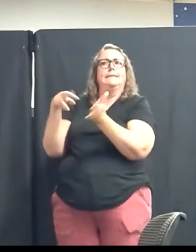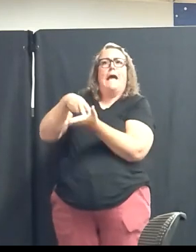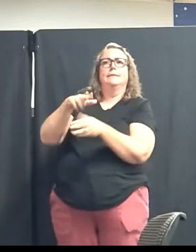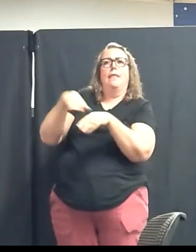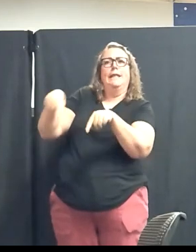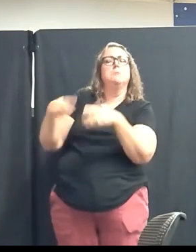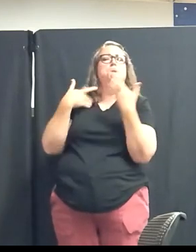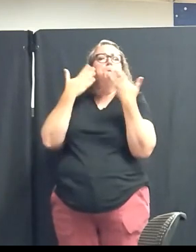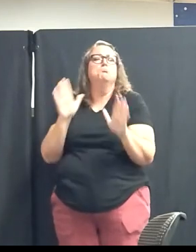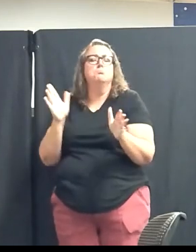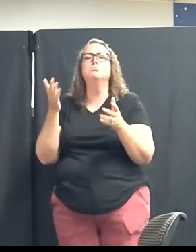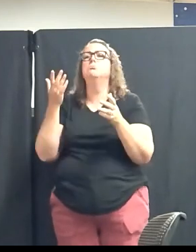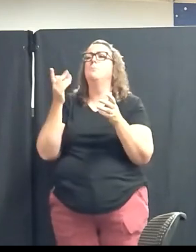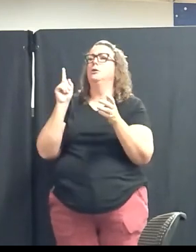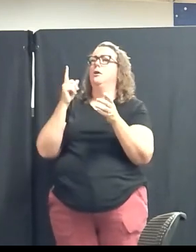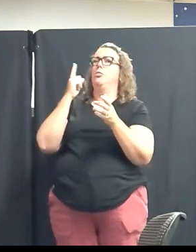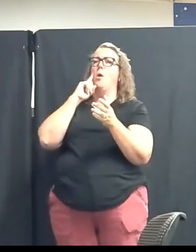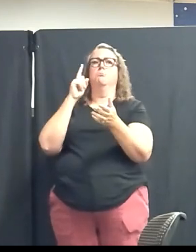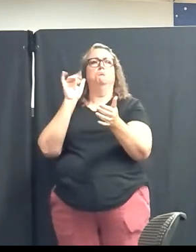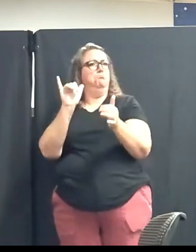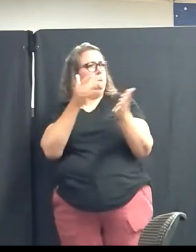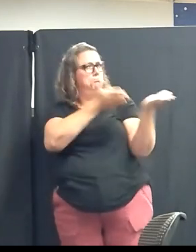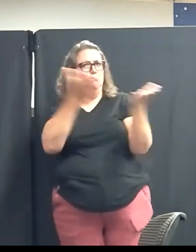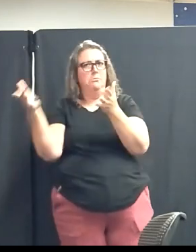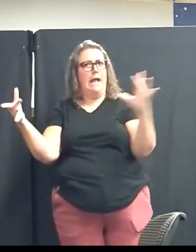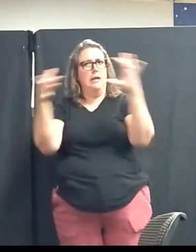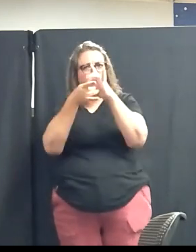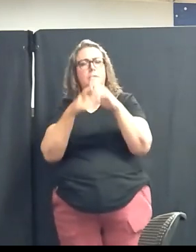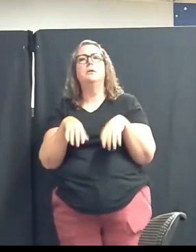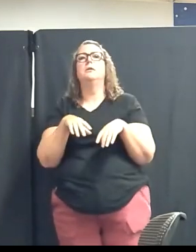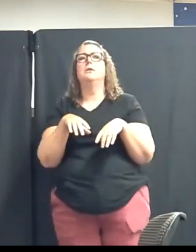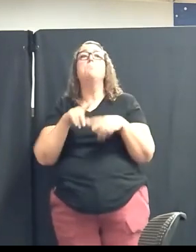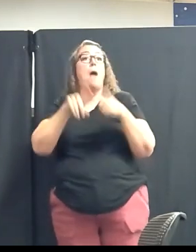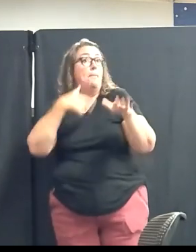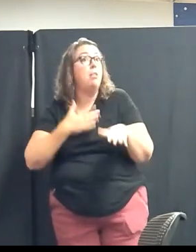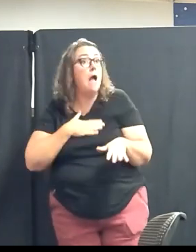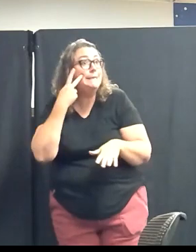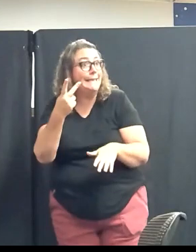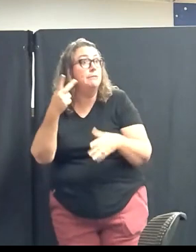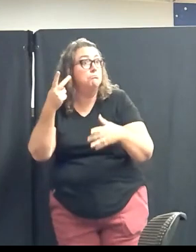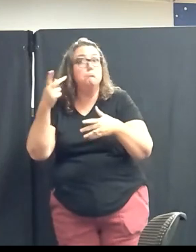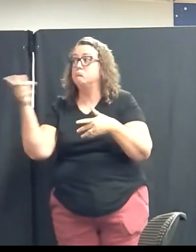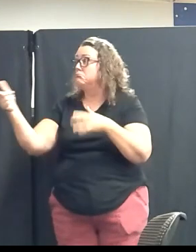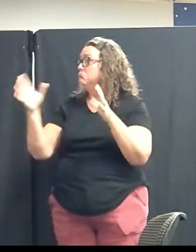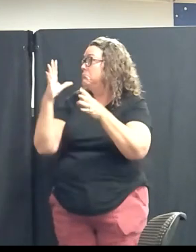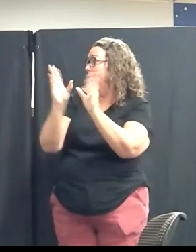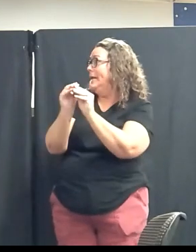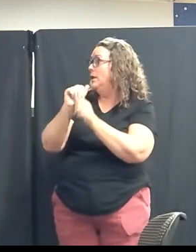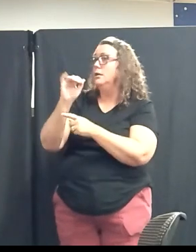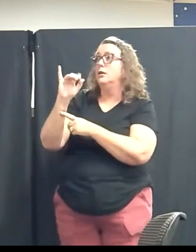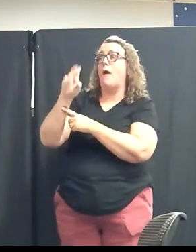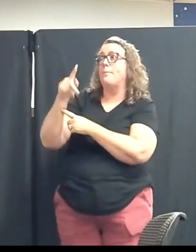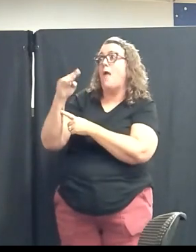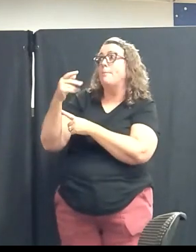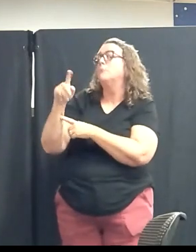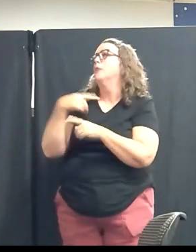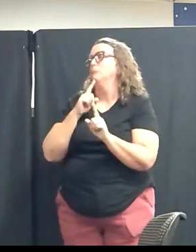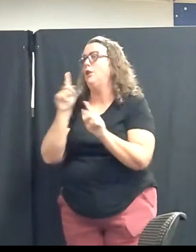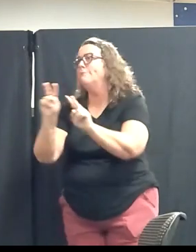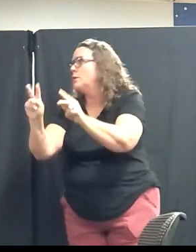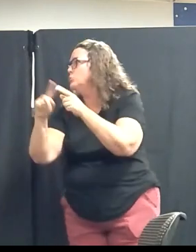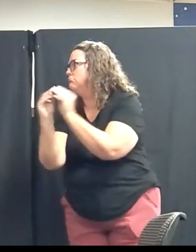board. I really wanted to know where you stood on this, and seeing that connection. I am glad to